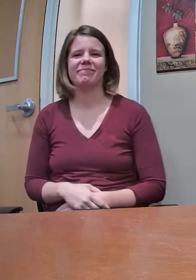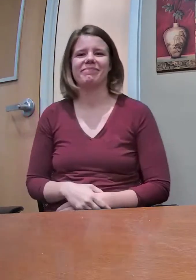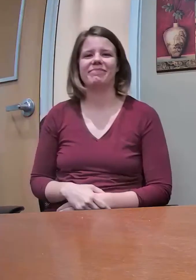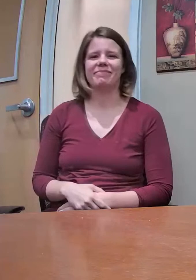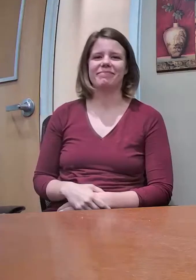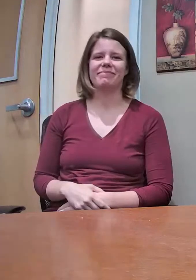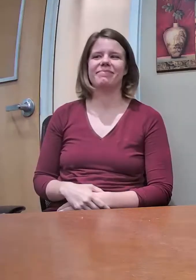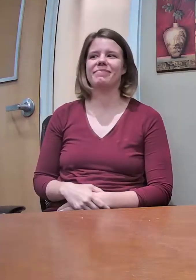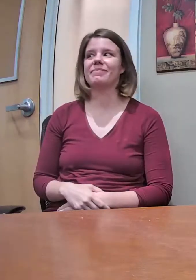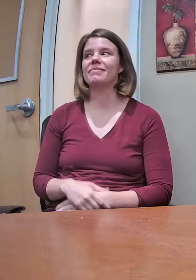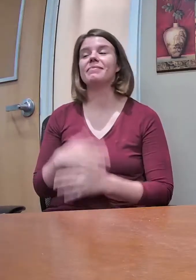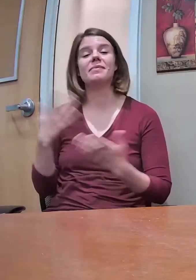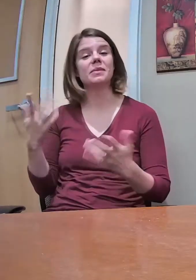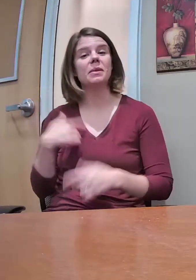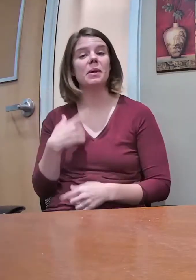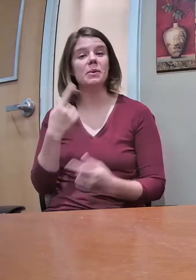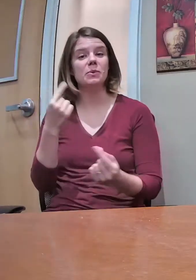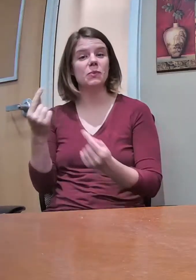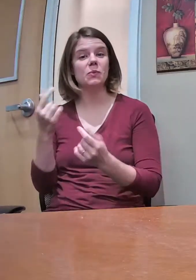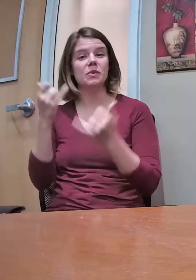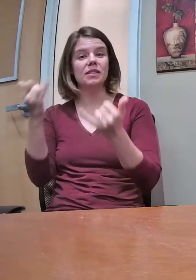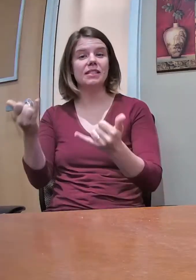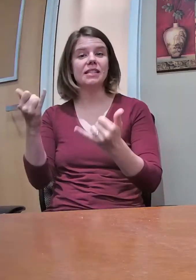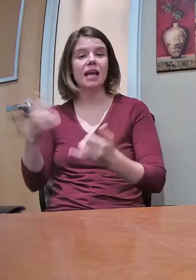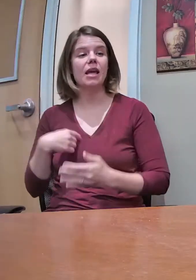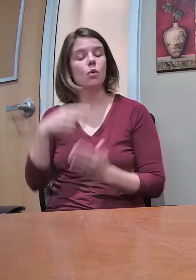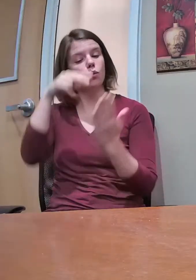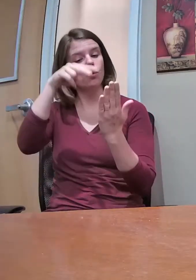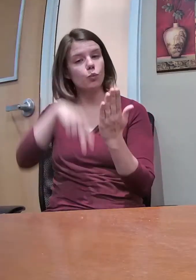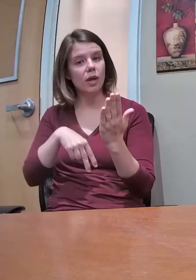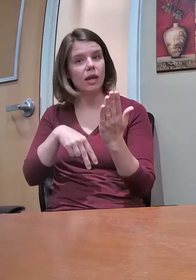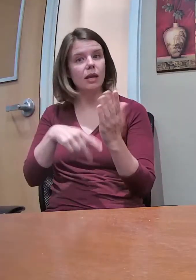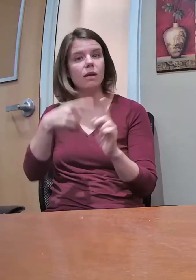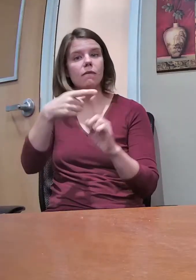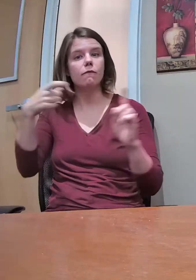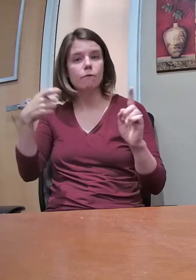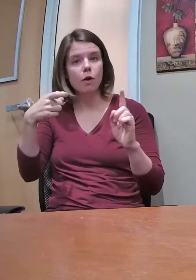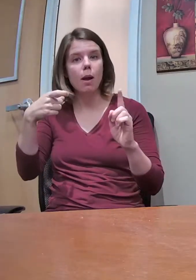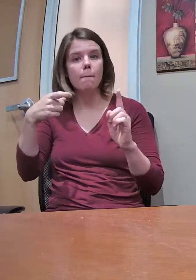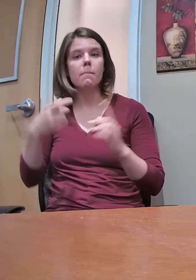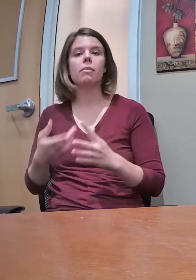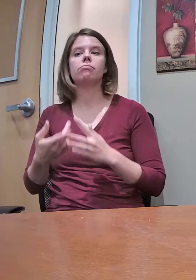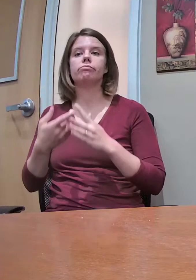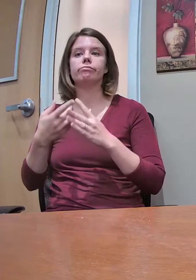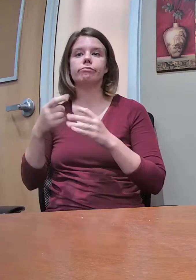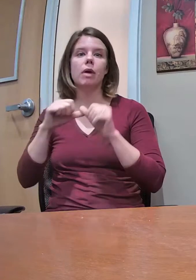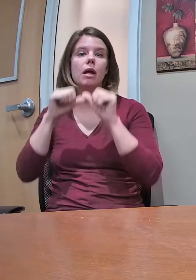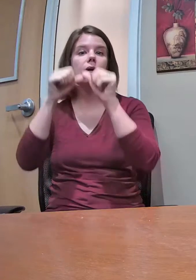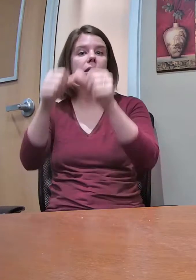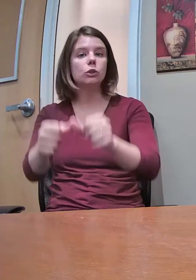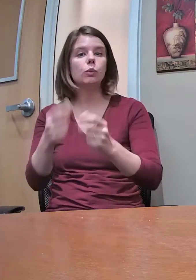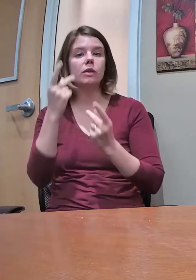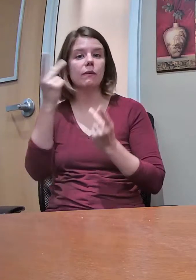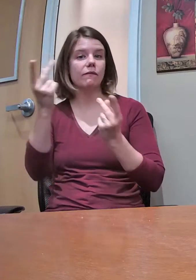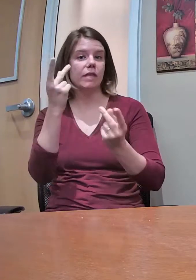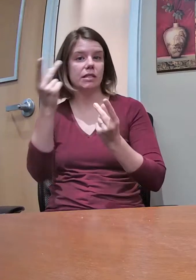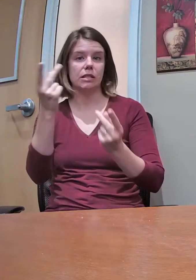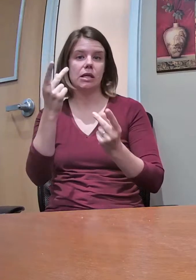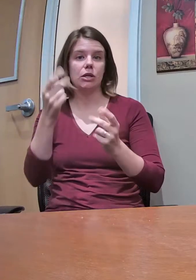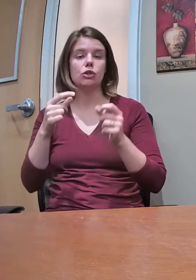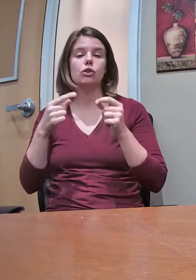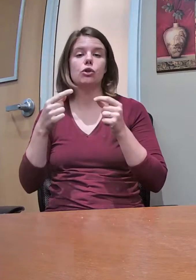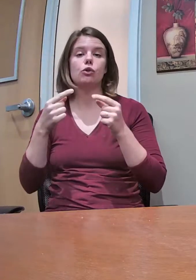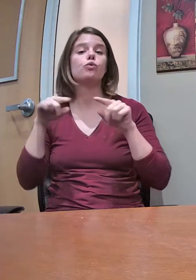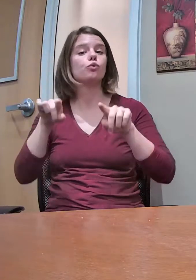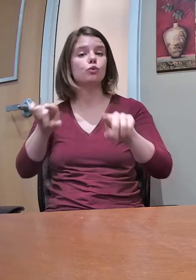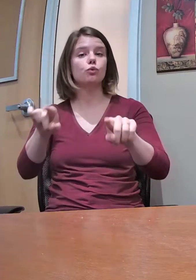So I'm going to be reading to you from Resuming Visits During Pandemic Restrictions. I will be sending this out to you